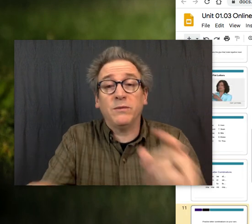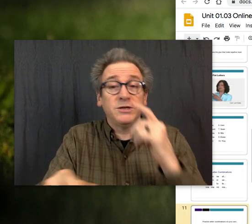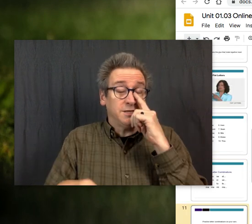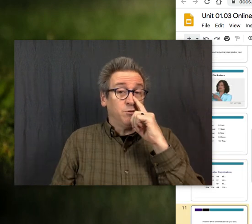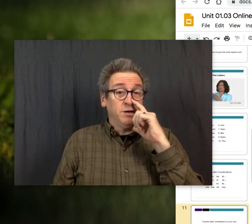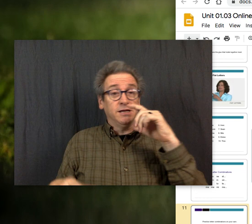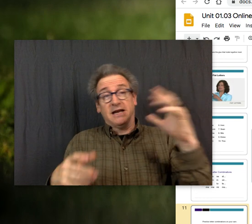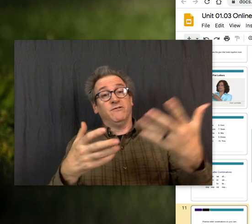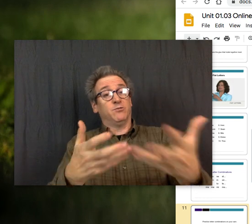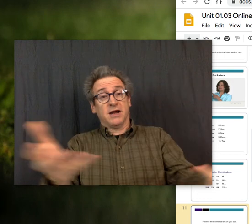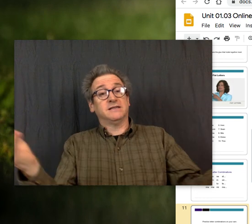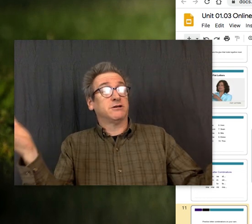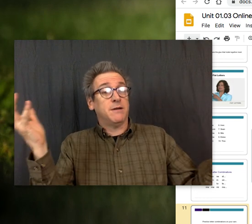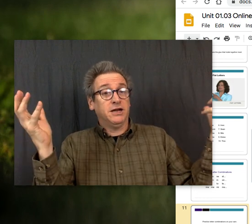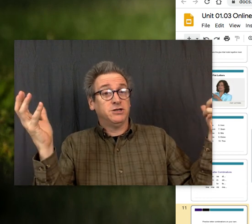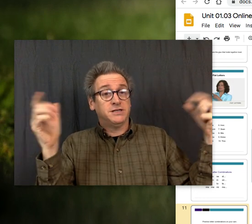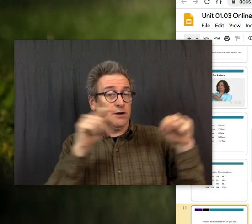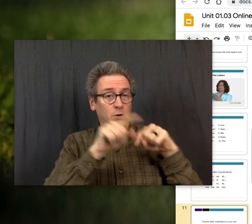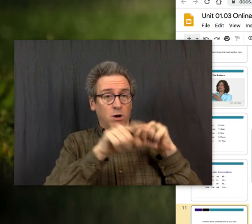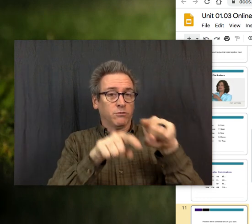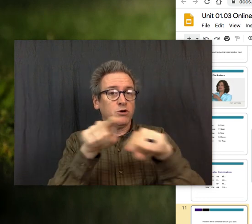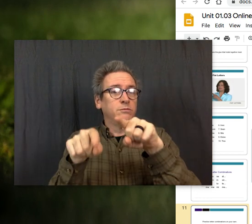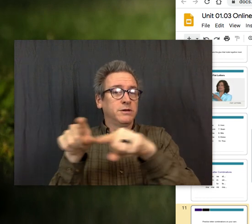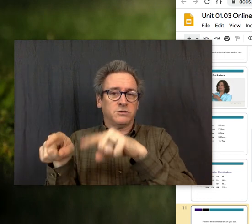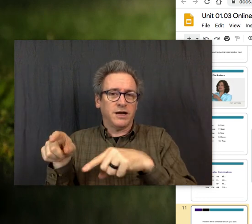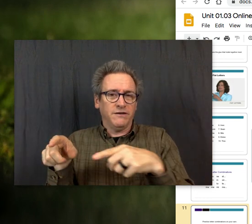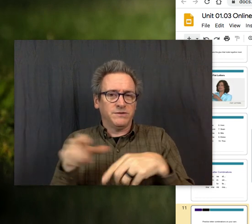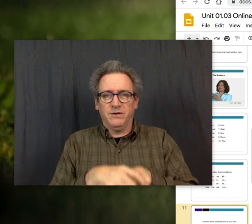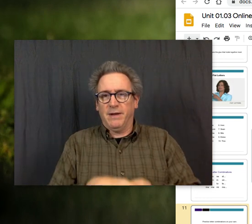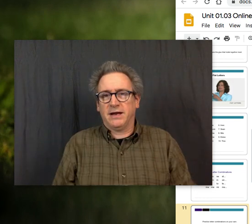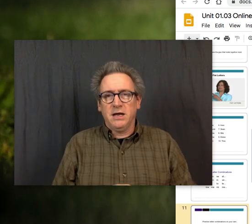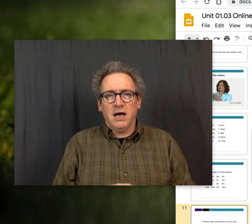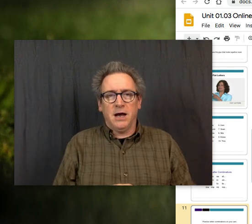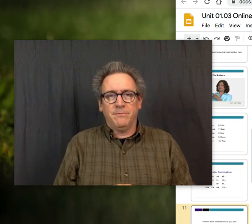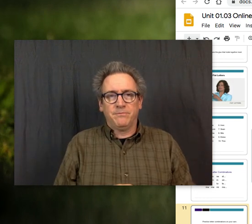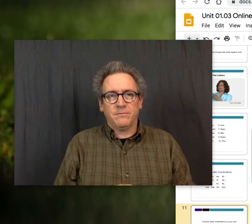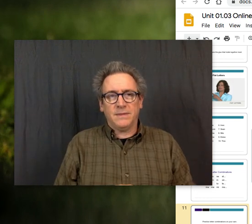Normally what I would do at this point is I'd have you practice letter combinations, and then I'd walk around the room and try to give some feedback.